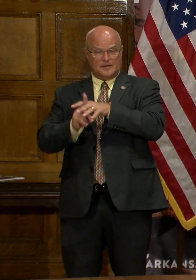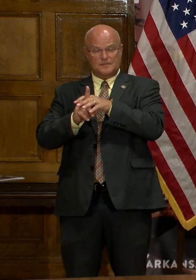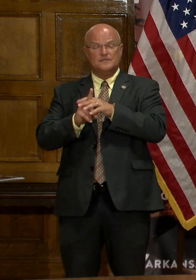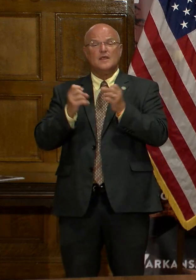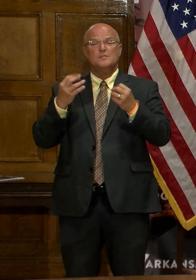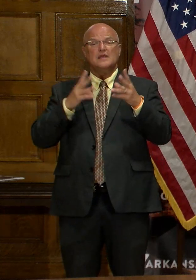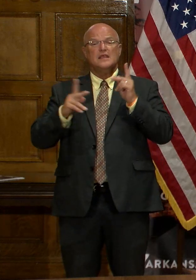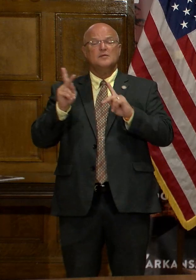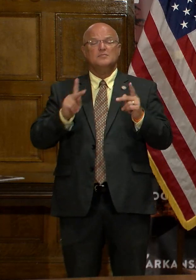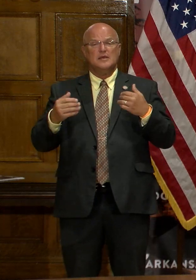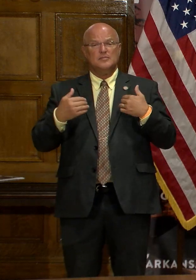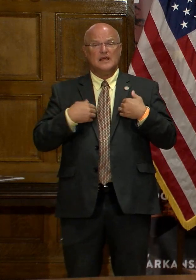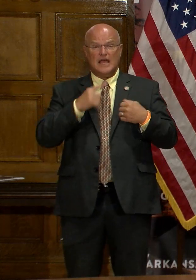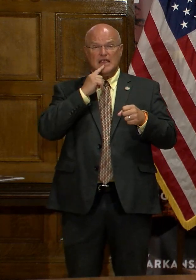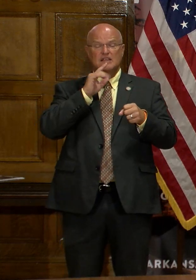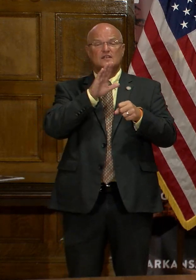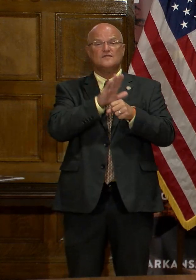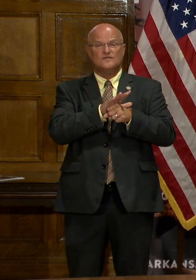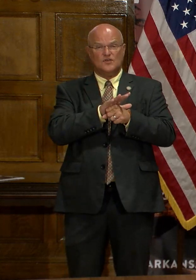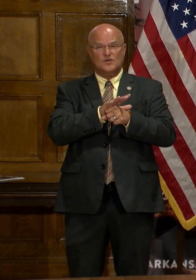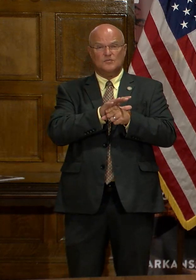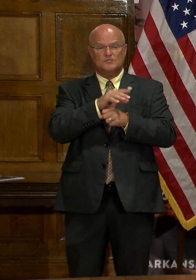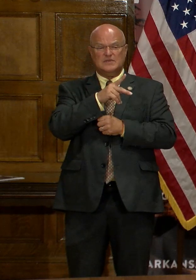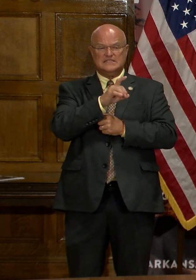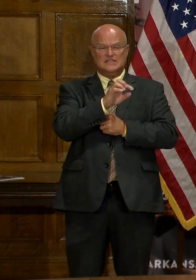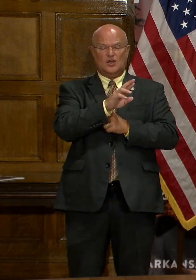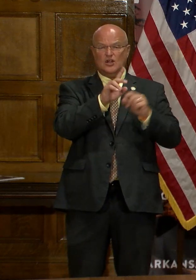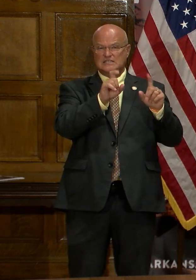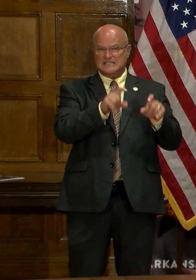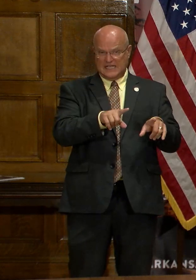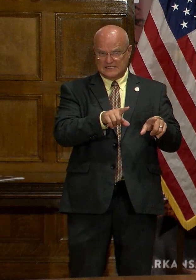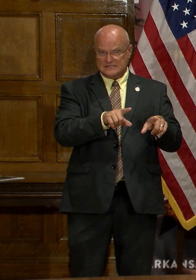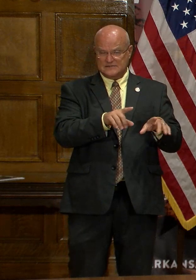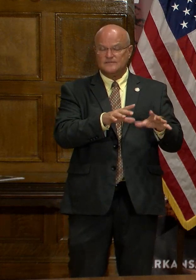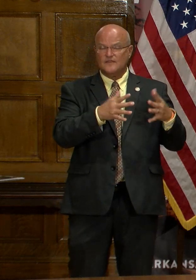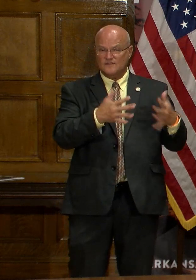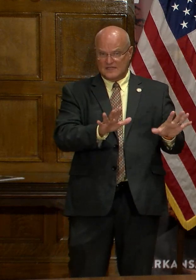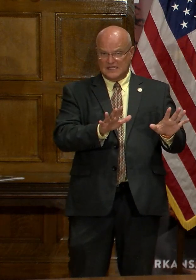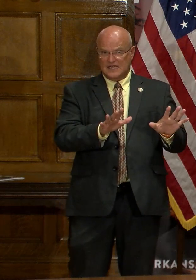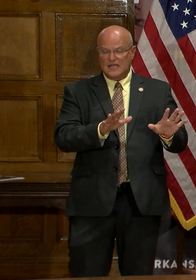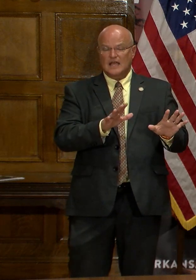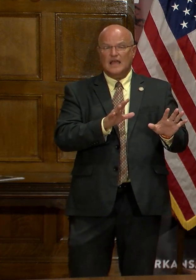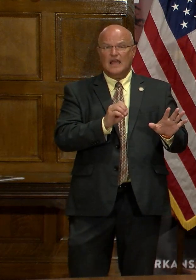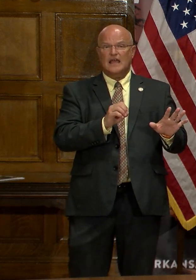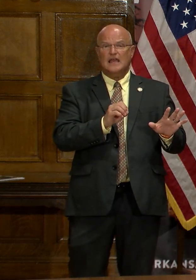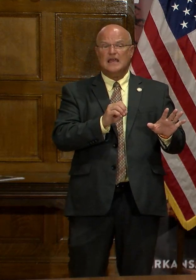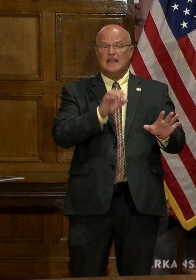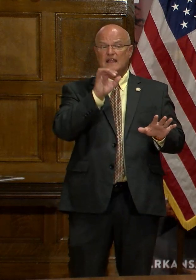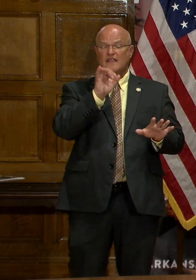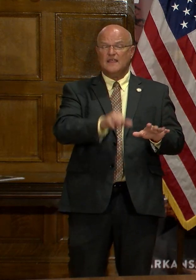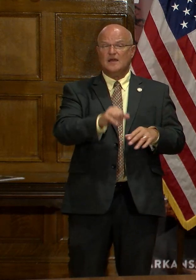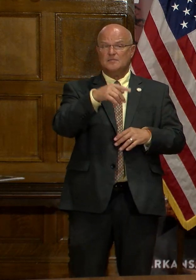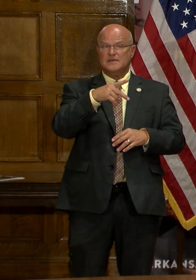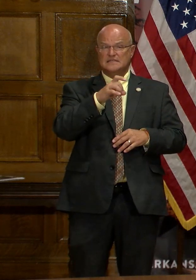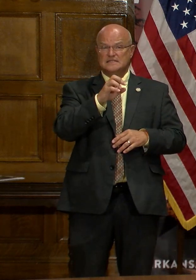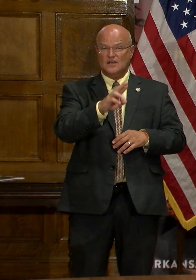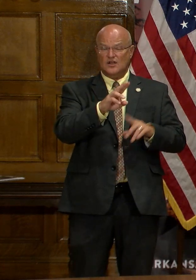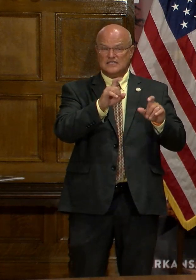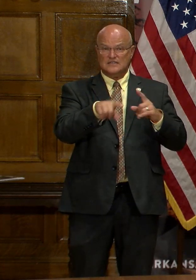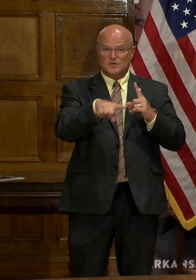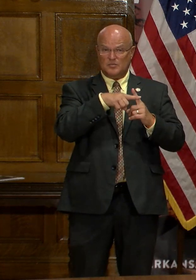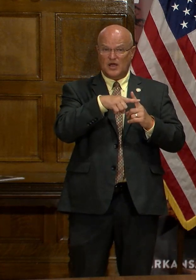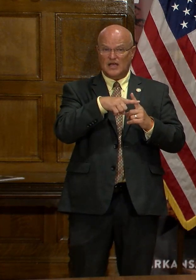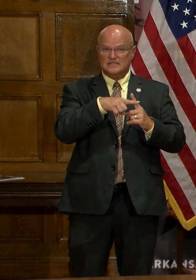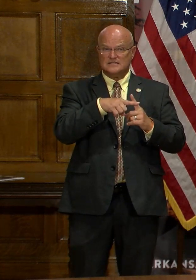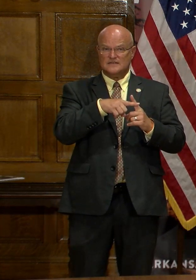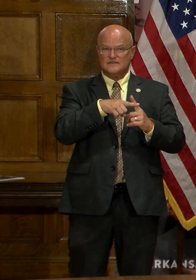many people had confirmatory PCR tests done. And if those PCR tests were positive,